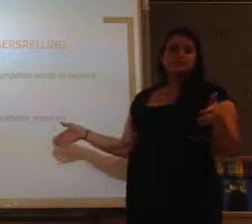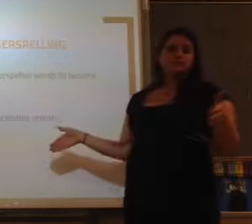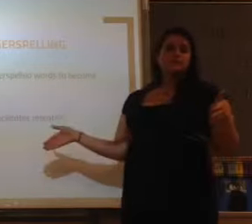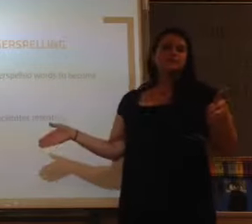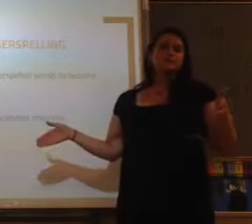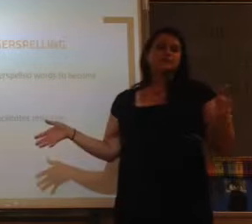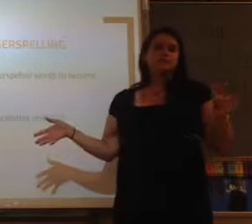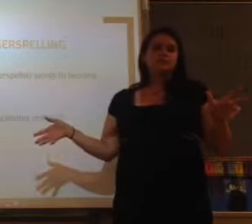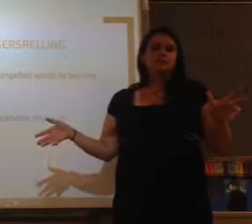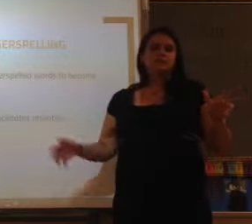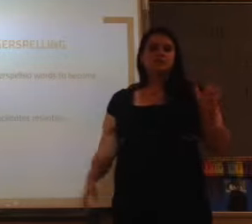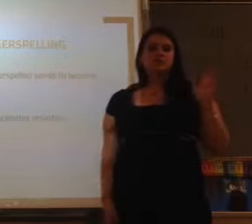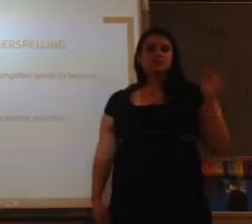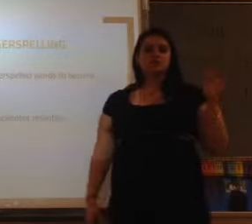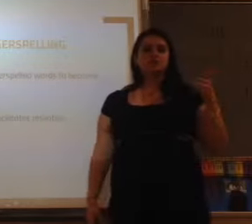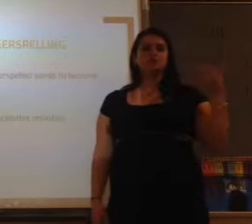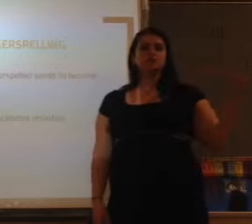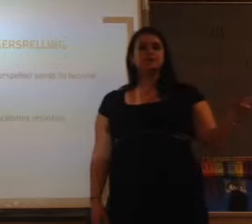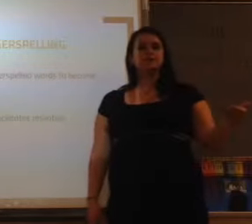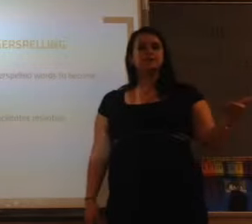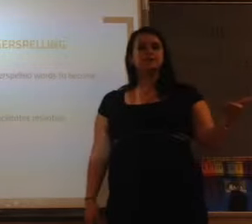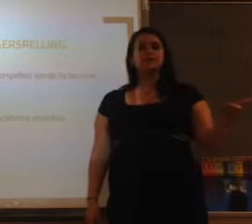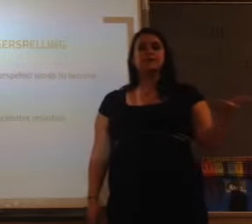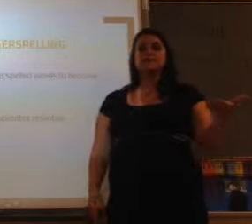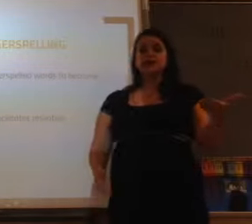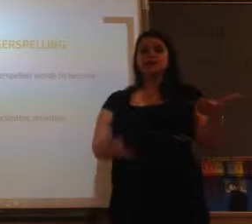This facilitates retention just because you're using a sign that